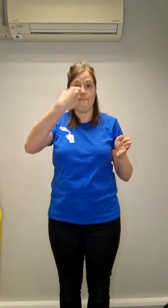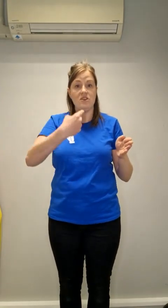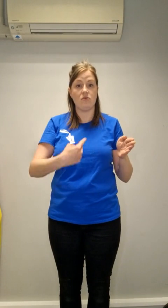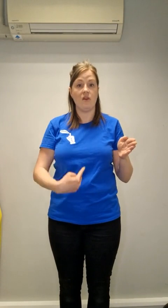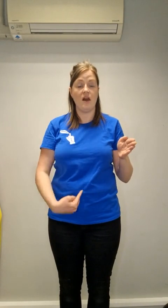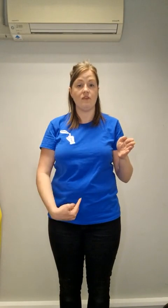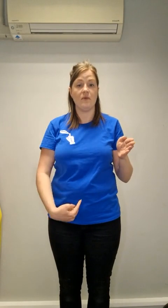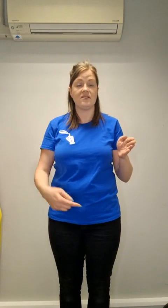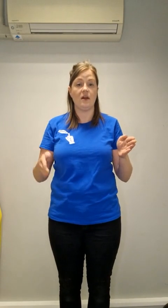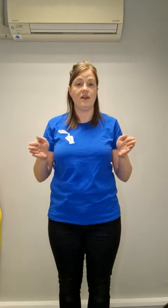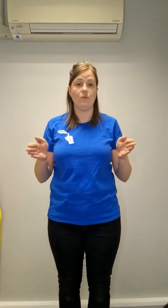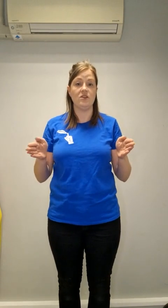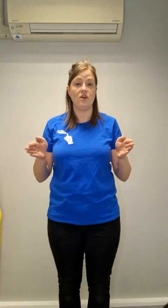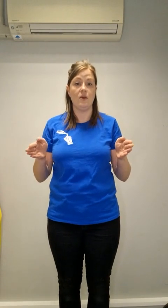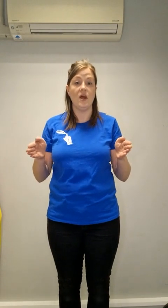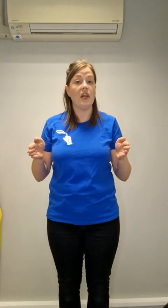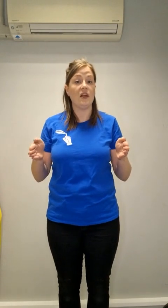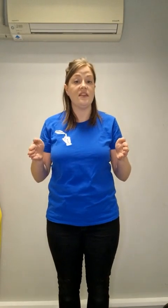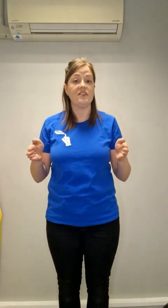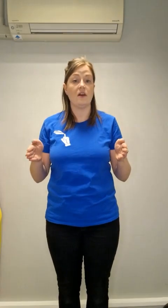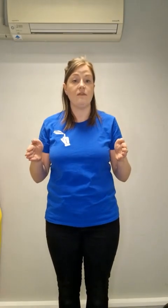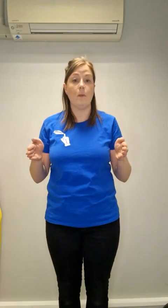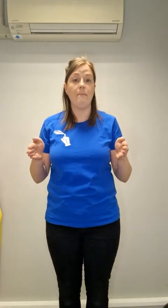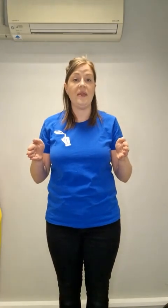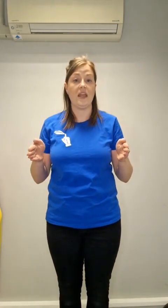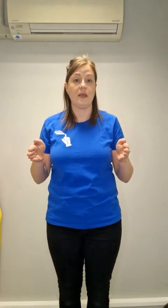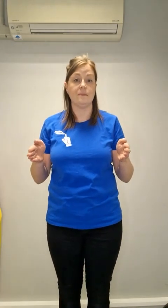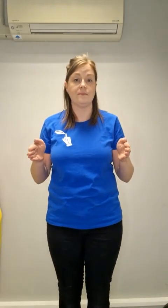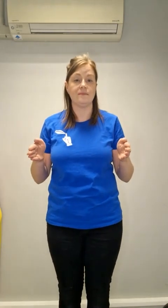middle line of my signing window, like in the sign for big.